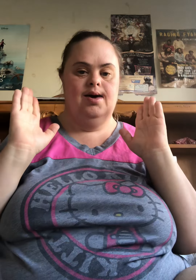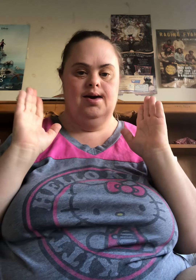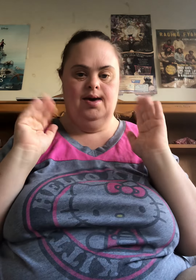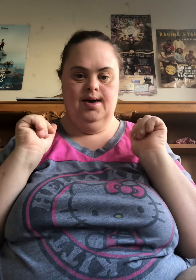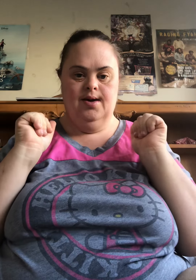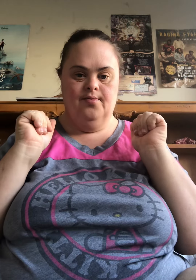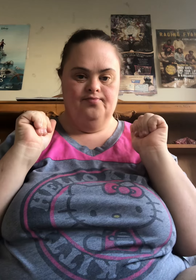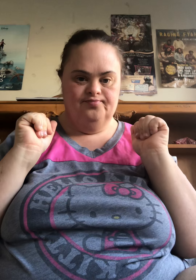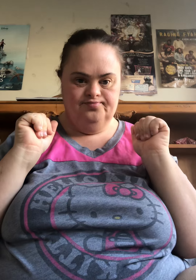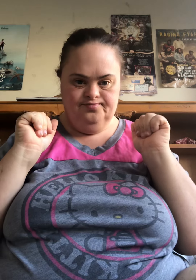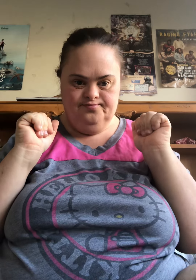by?